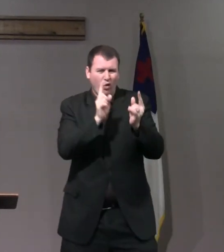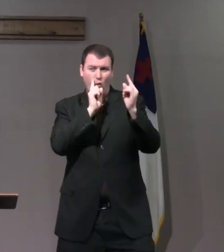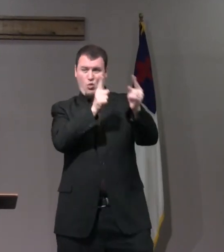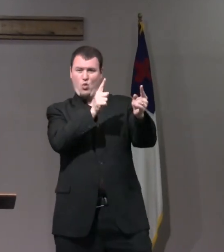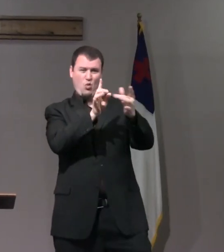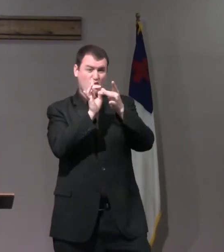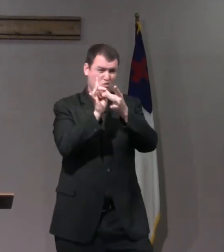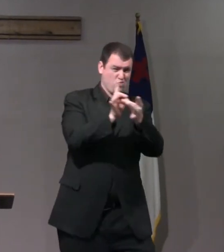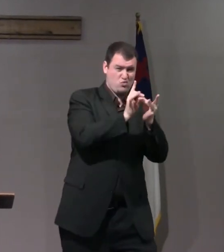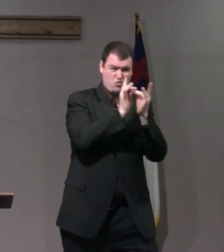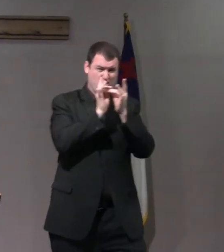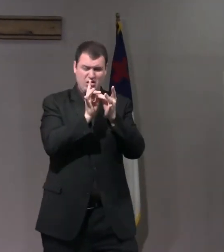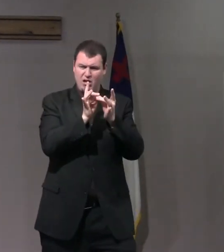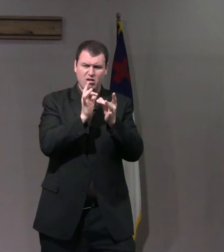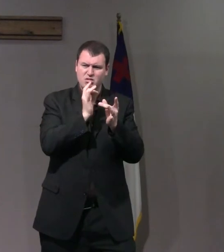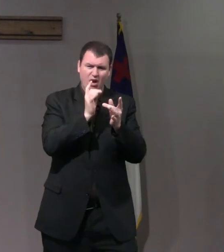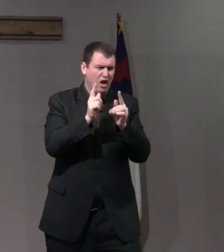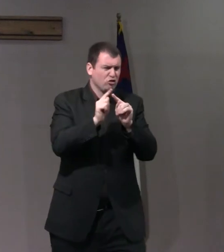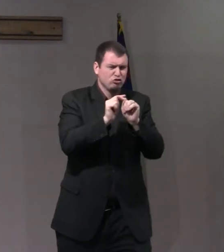Try to maintain